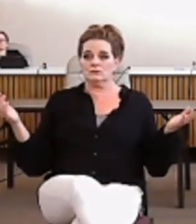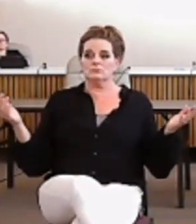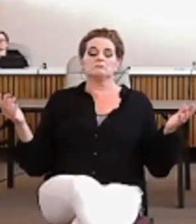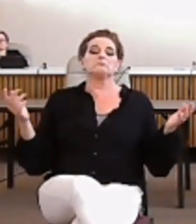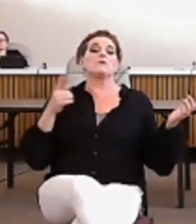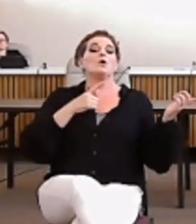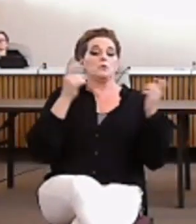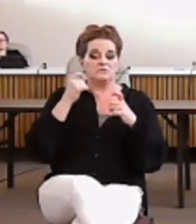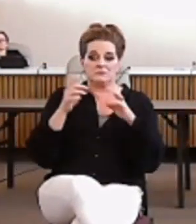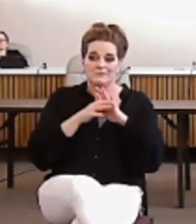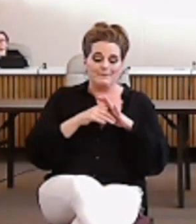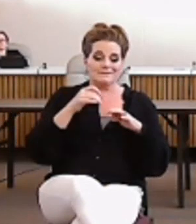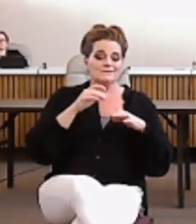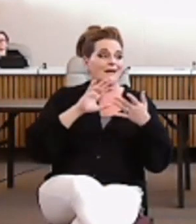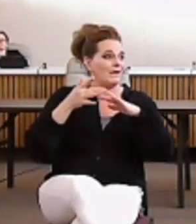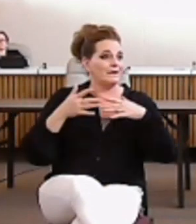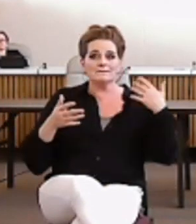Any questions or comments online?